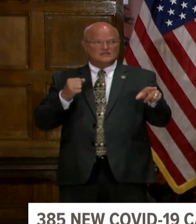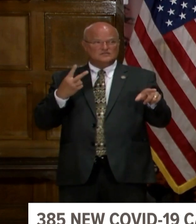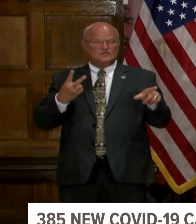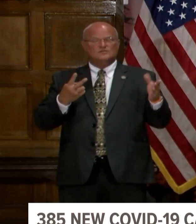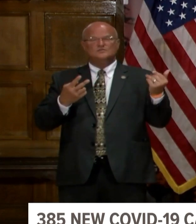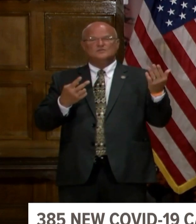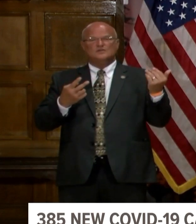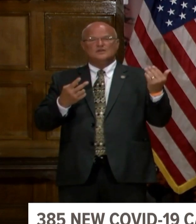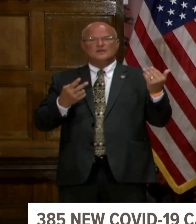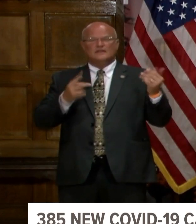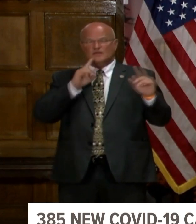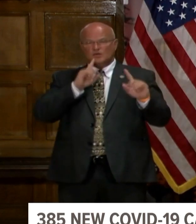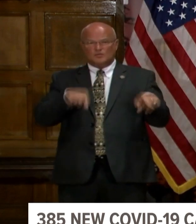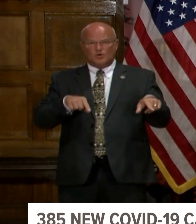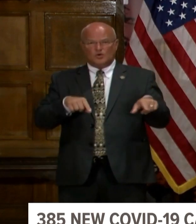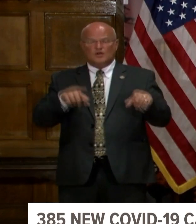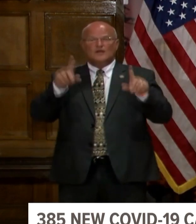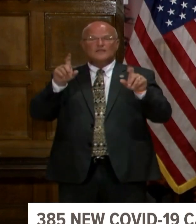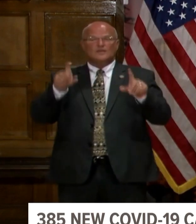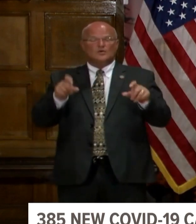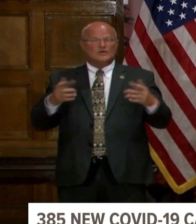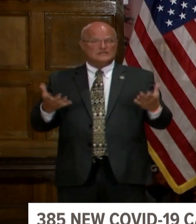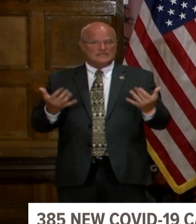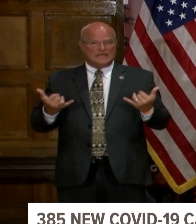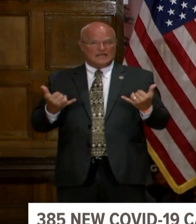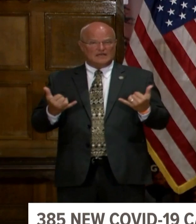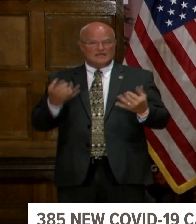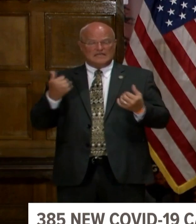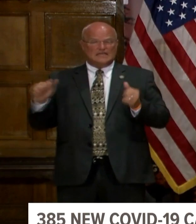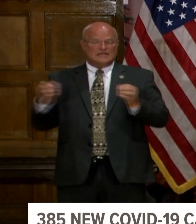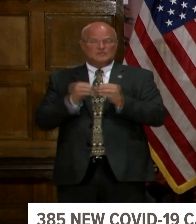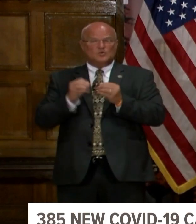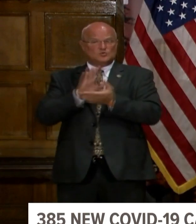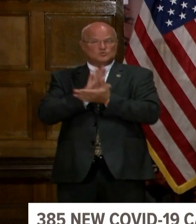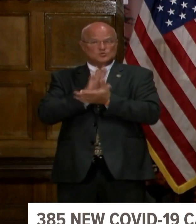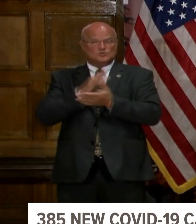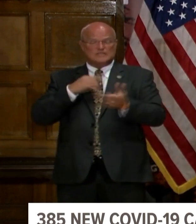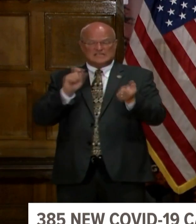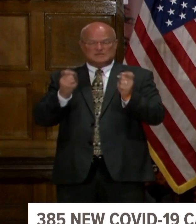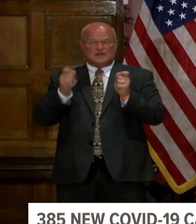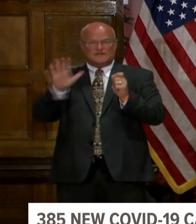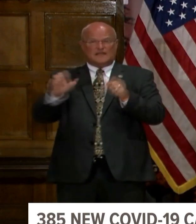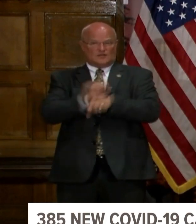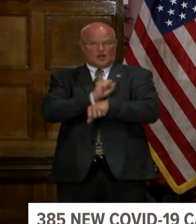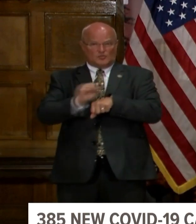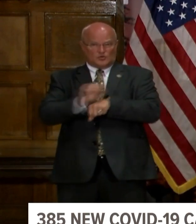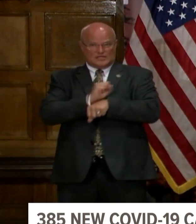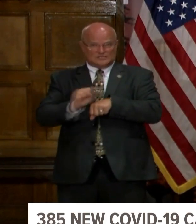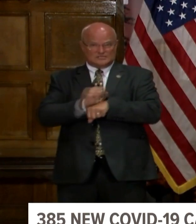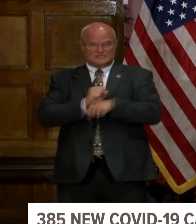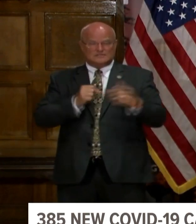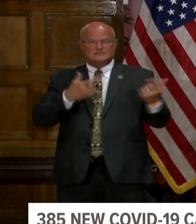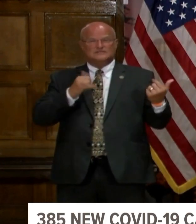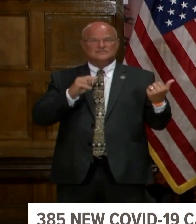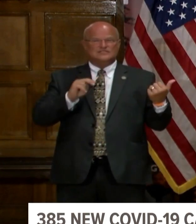don't you come give that report? The question was whether any other schools had to modify their operations. So,